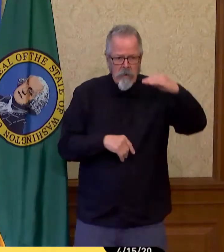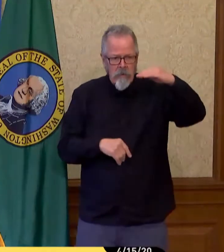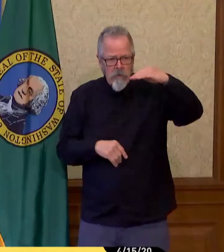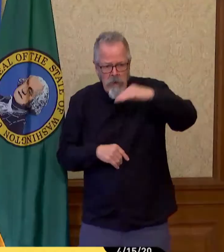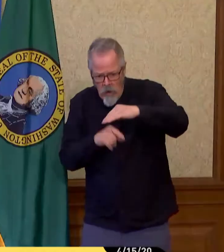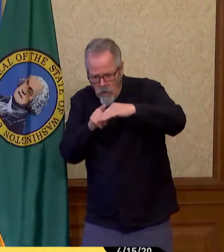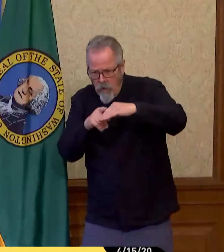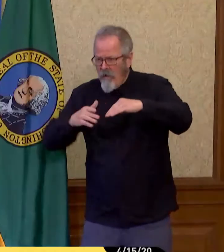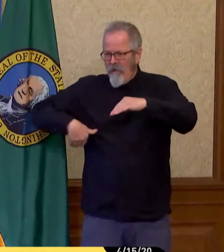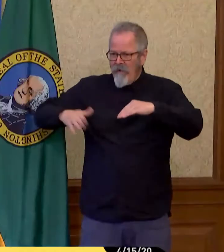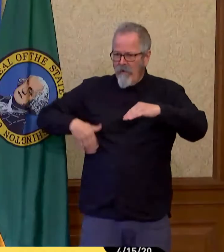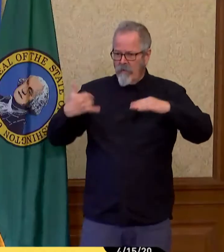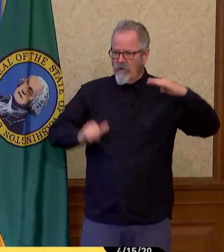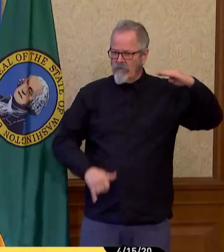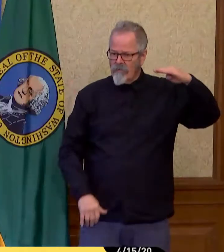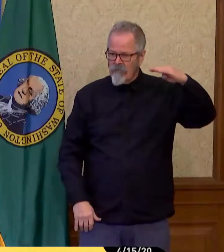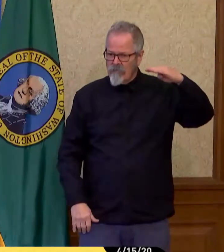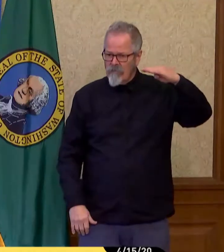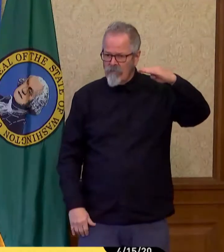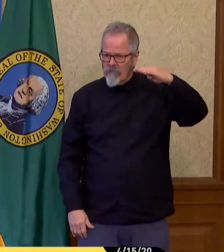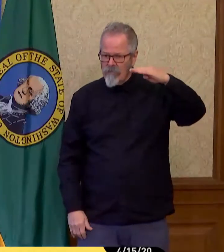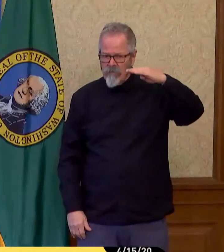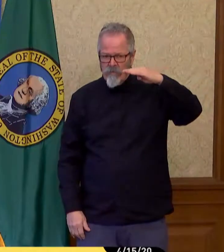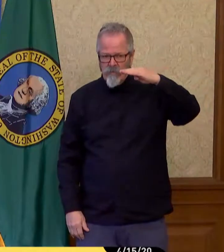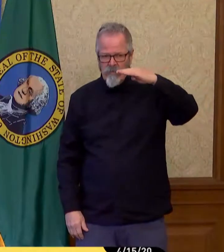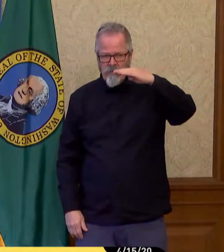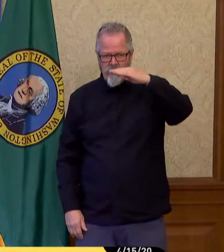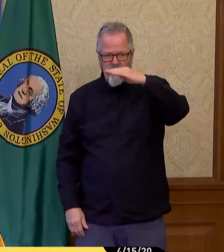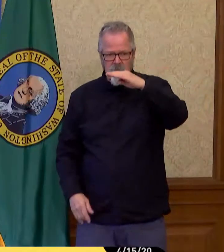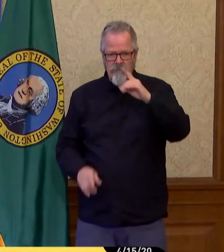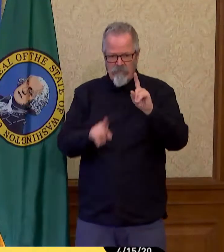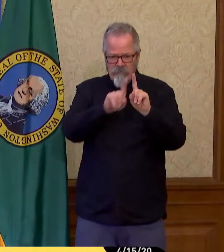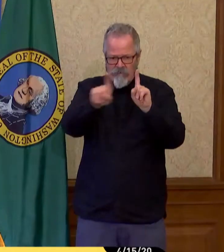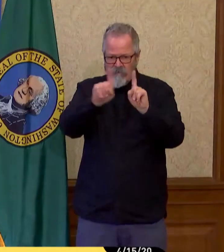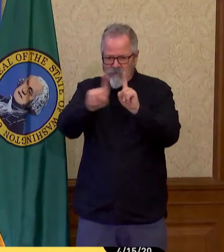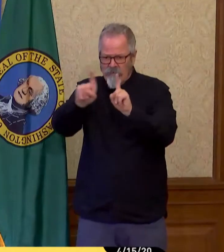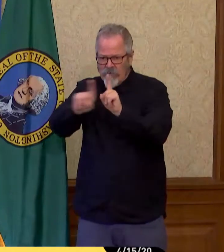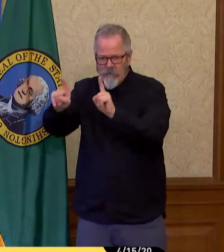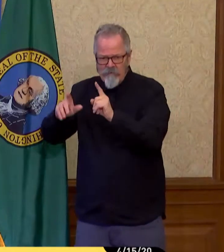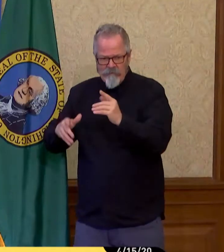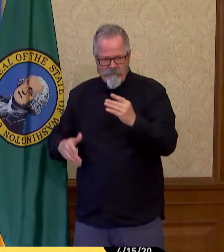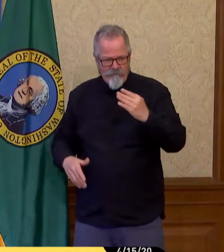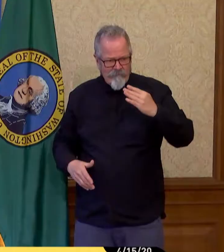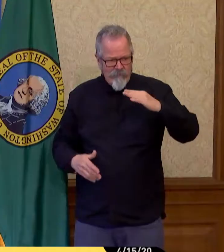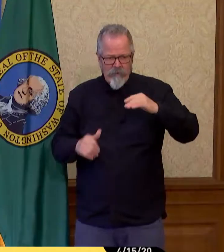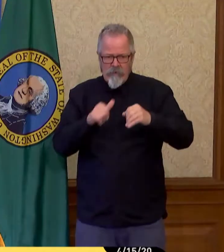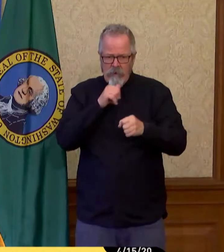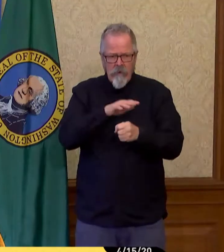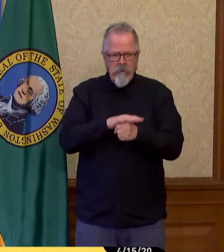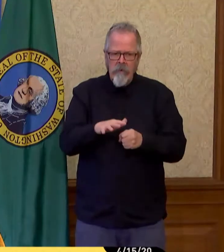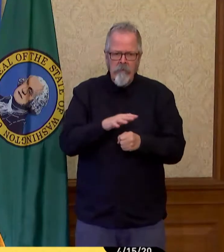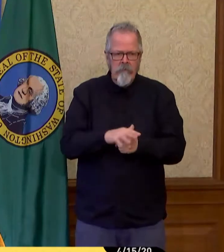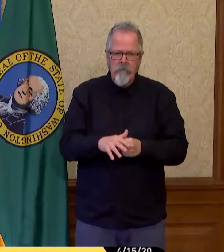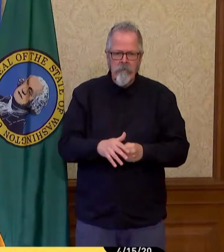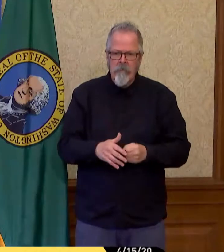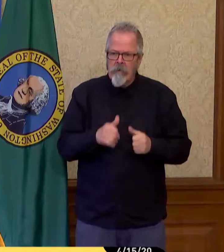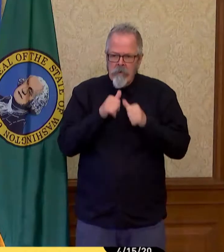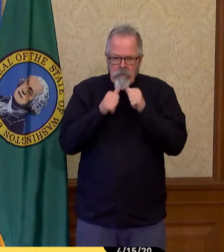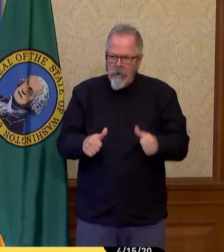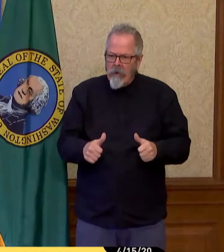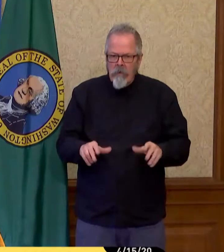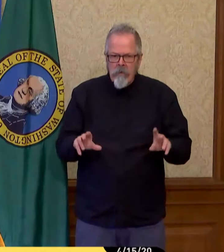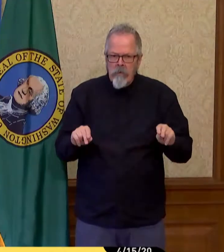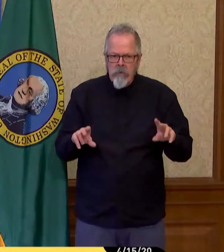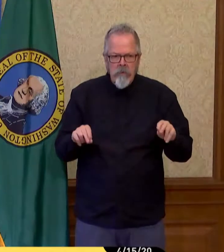we need, because it means we would continue to experience the infections and fatalities we are having today.